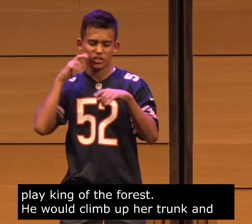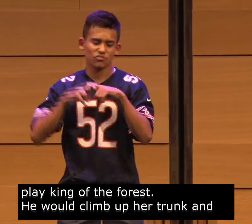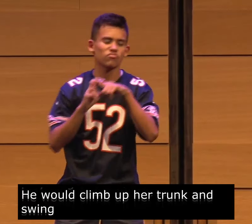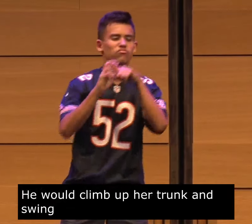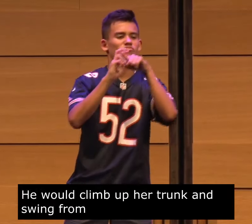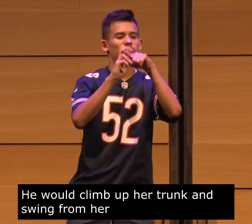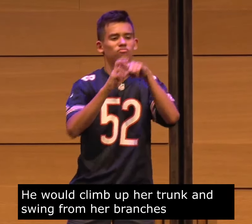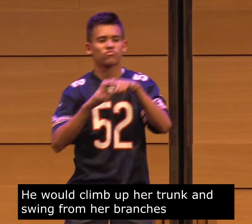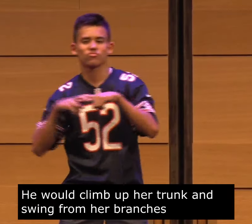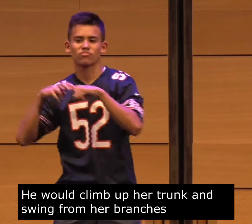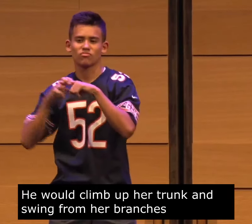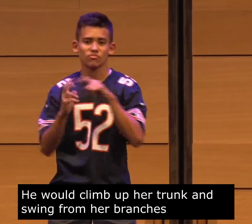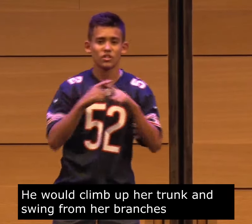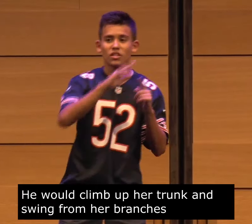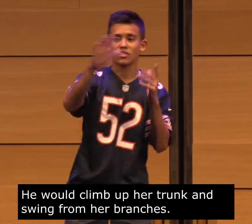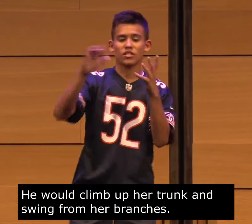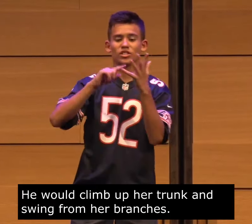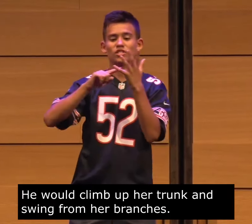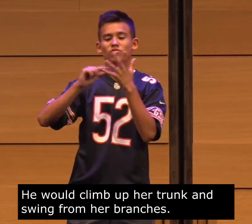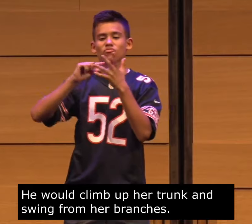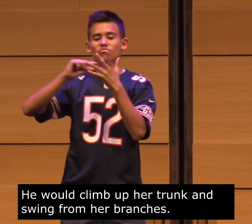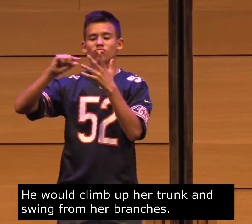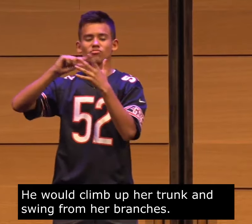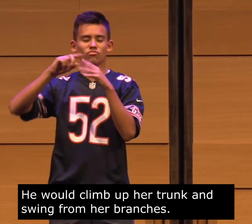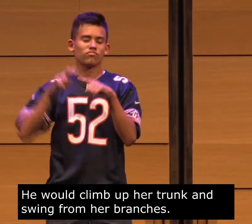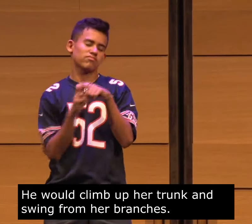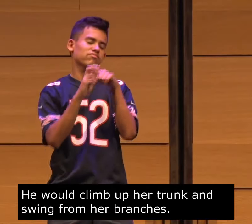And swing from her branches.